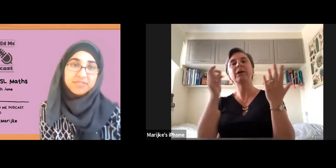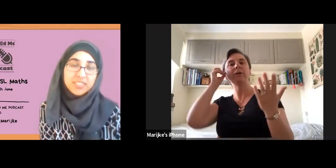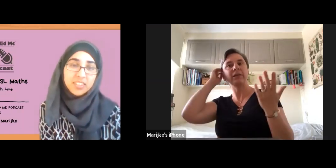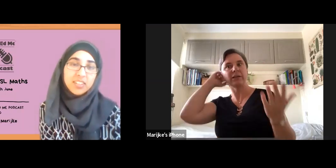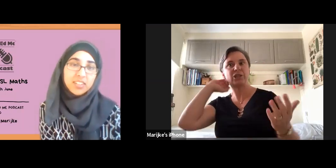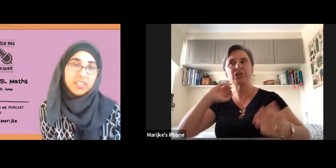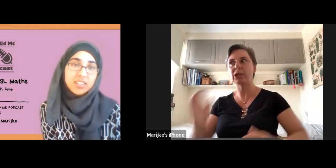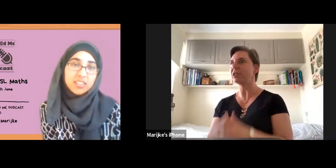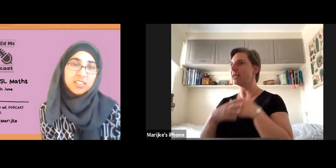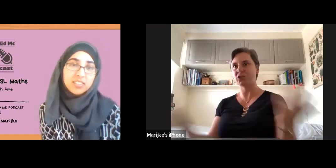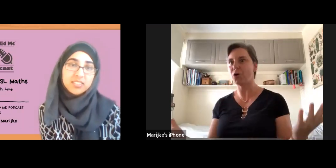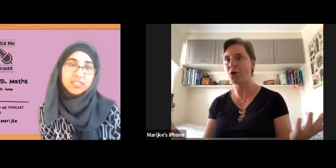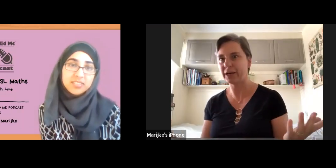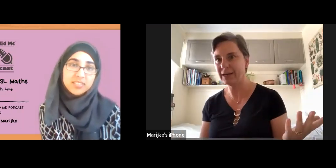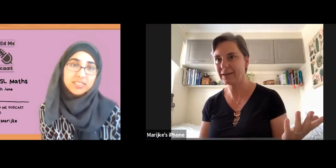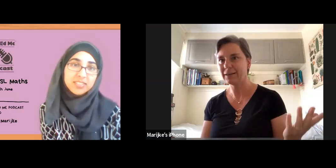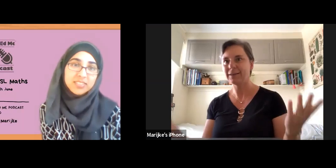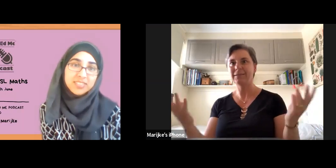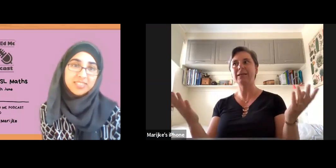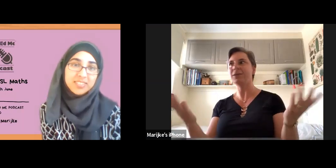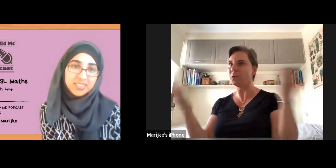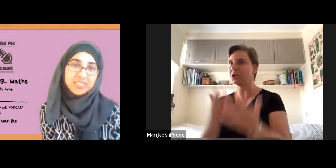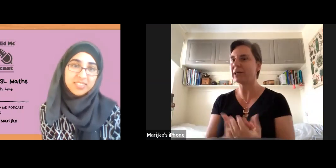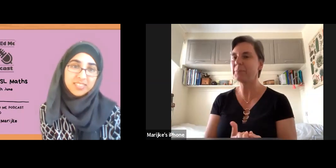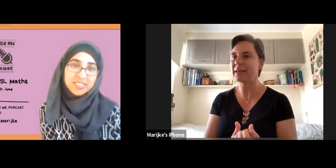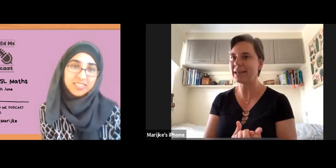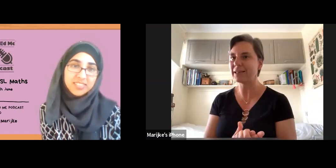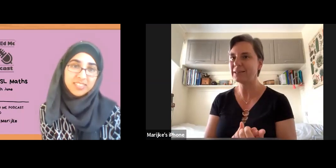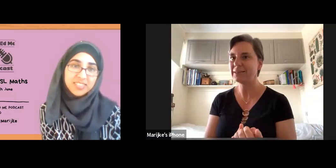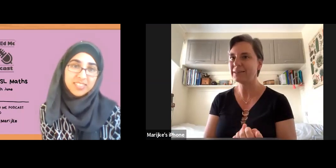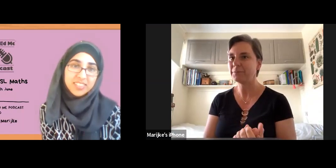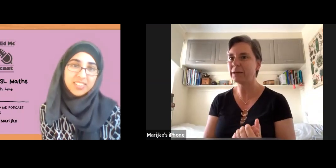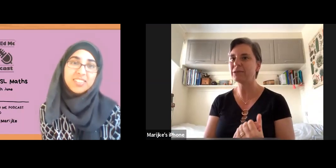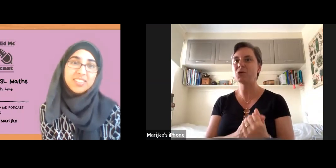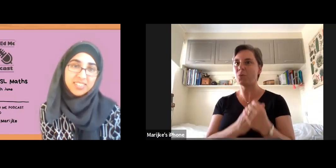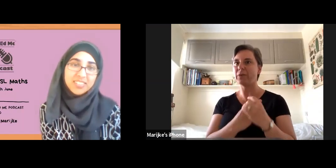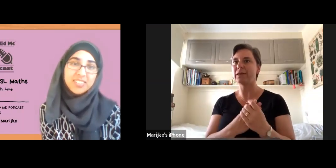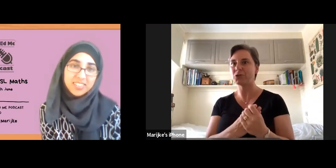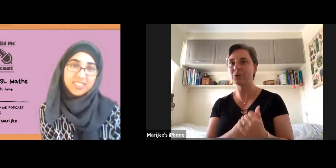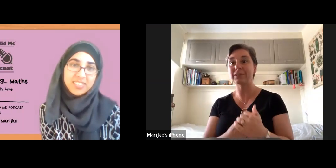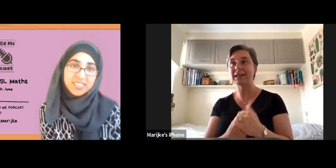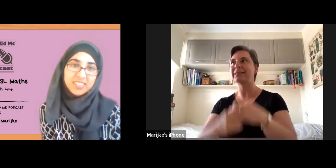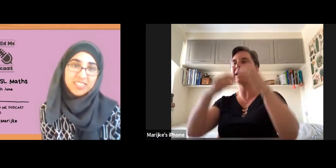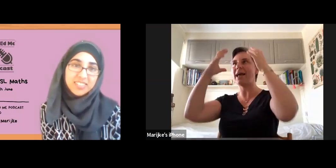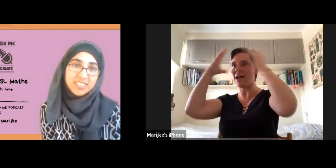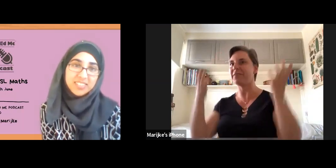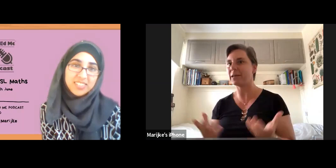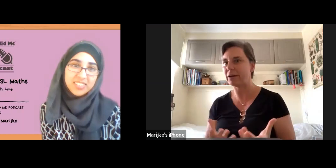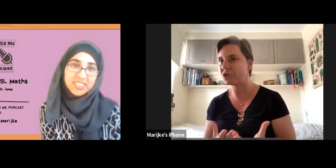you're an English teacher and you want to tell a story, then you want to do that in BSL, because you want them to understand everything about the